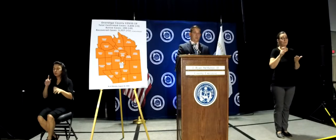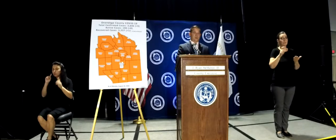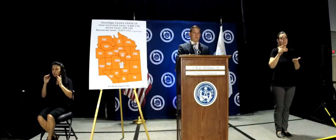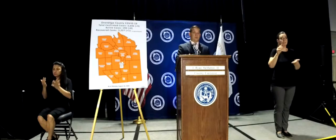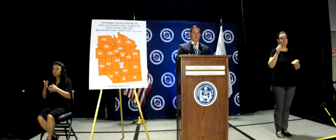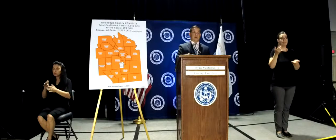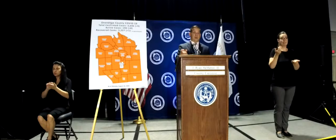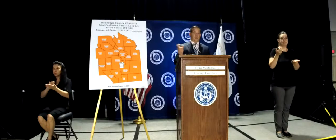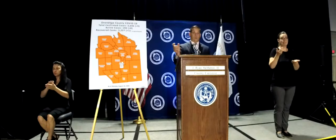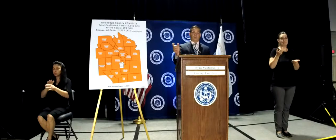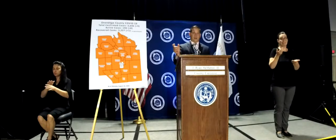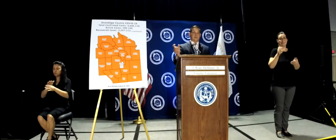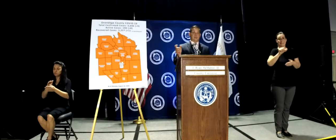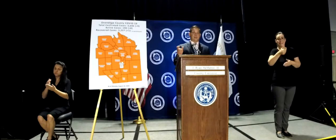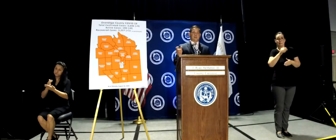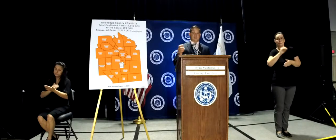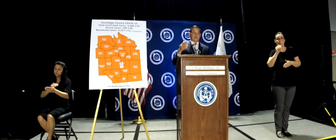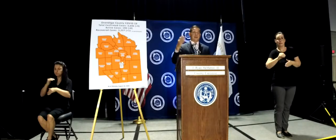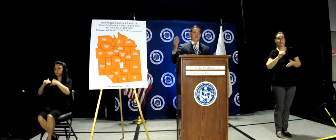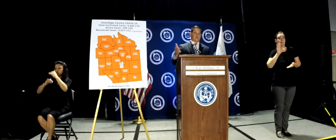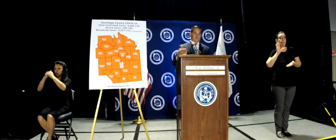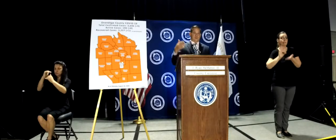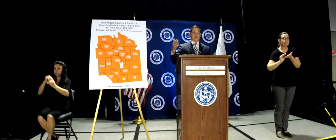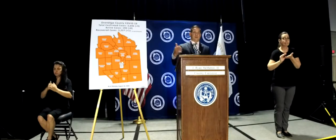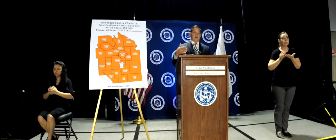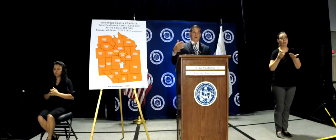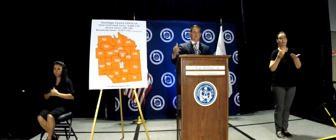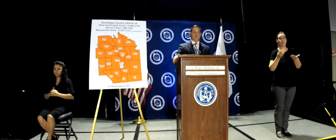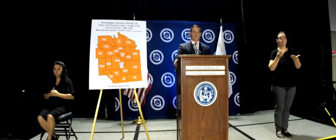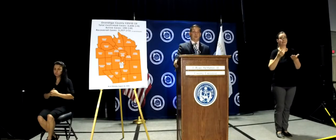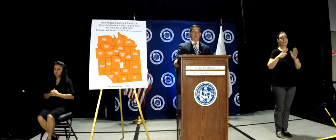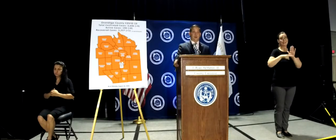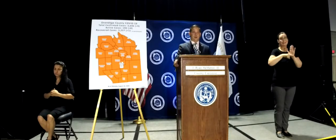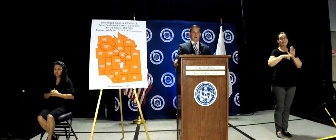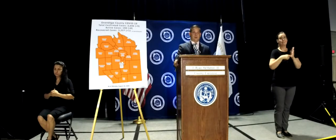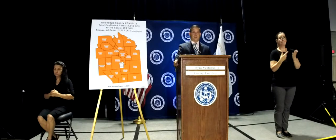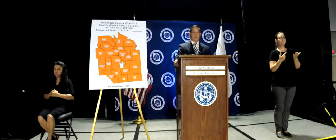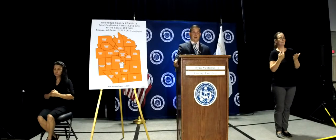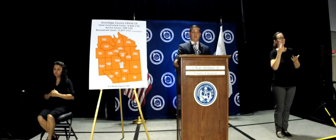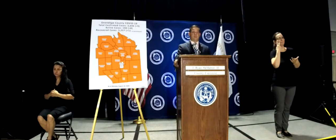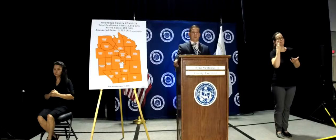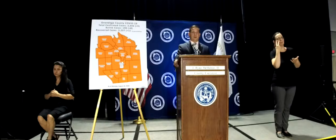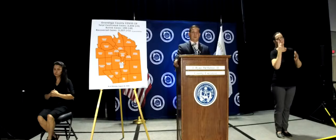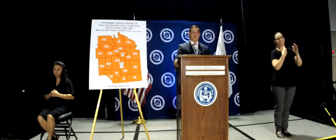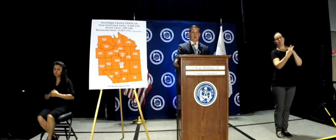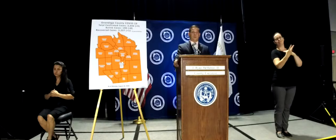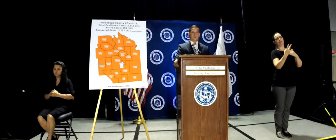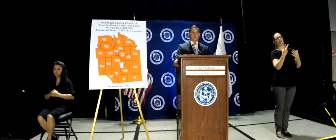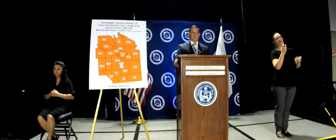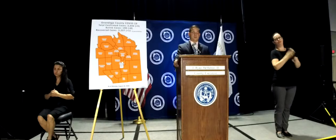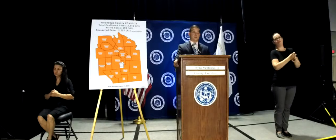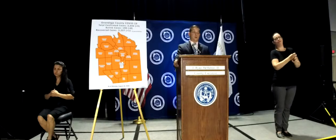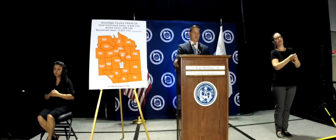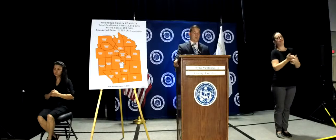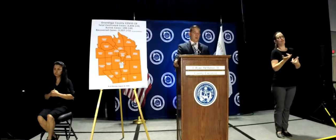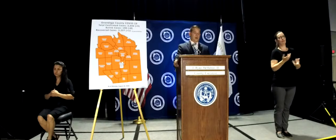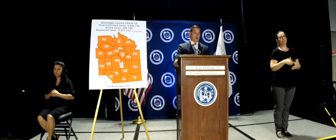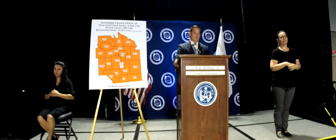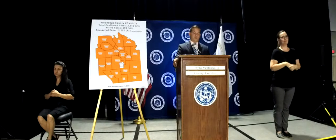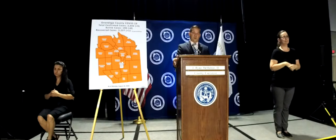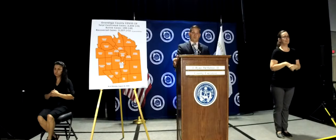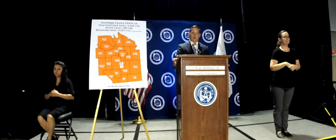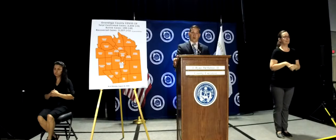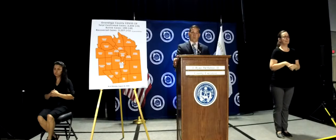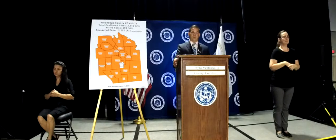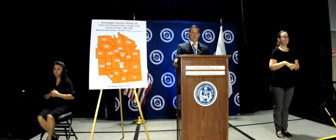trajectory a little bit, and then that's going to save us from having to make a couple decisions. So